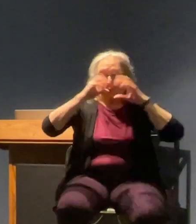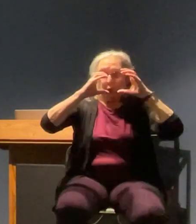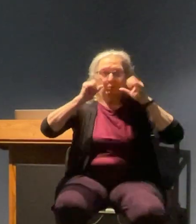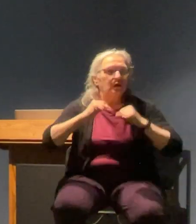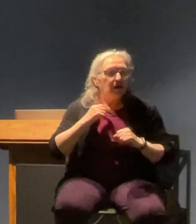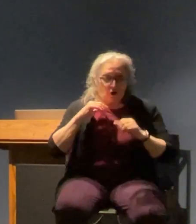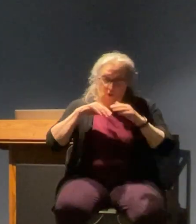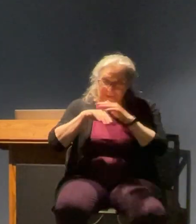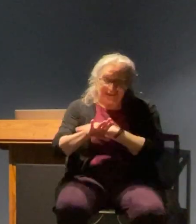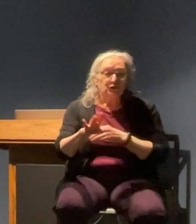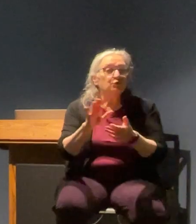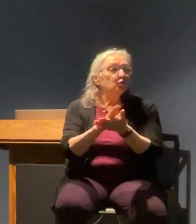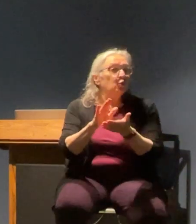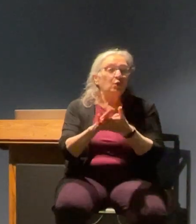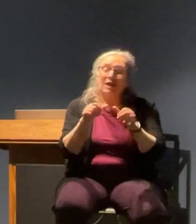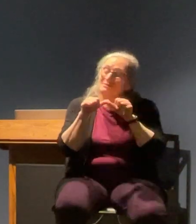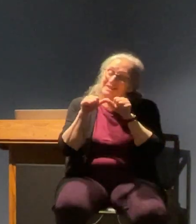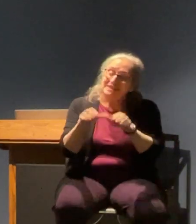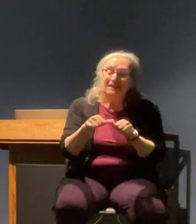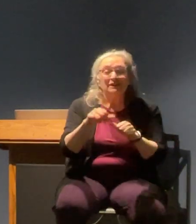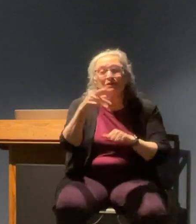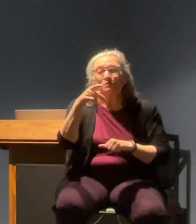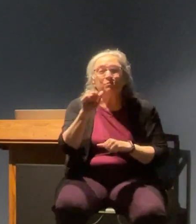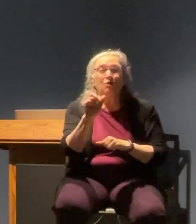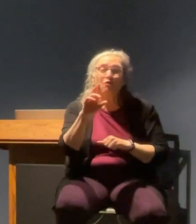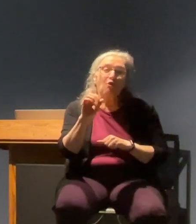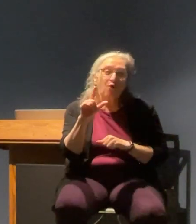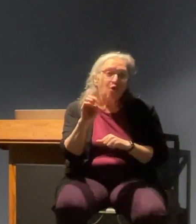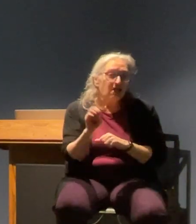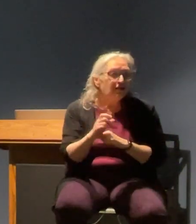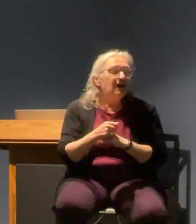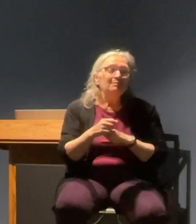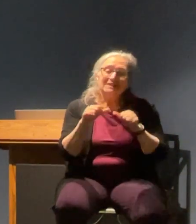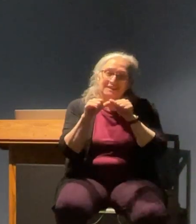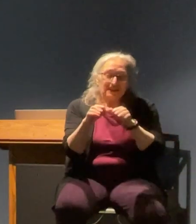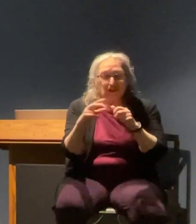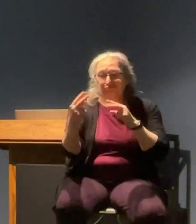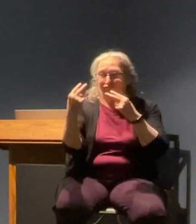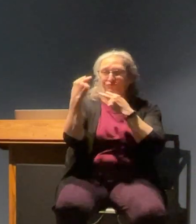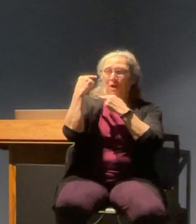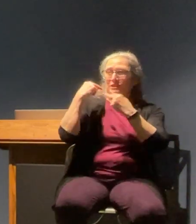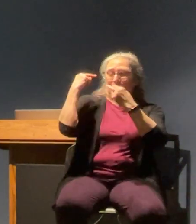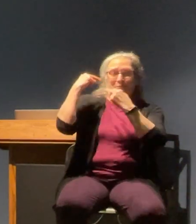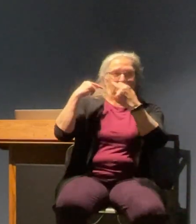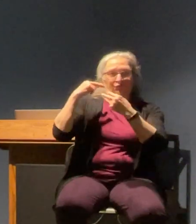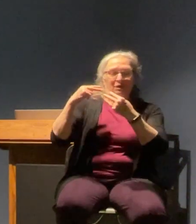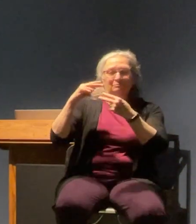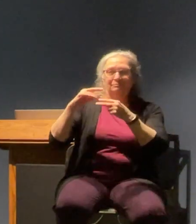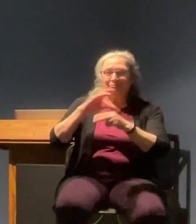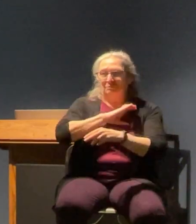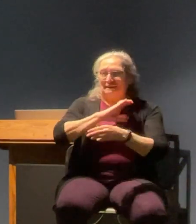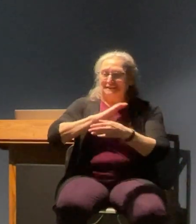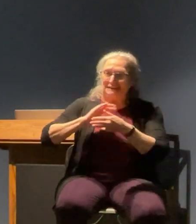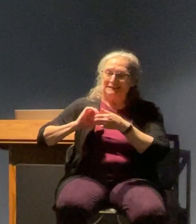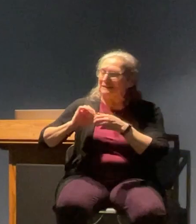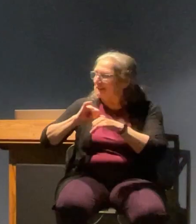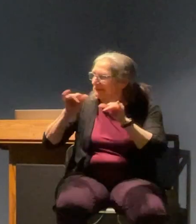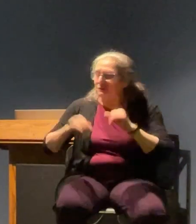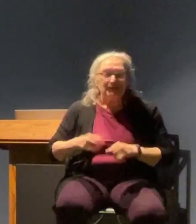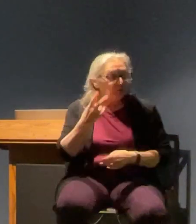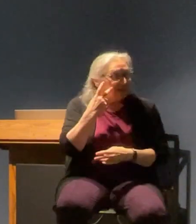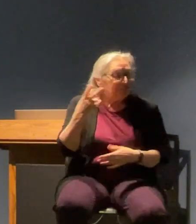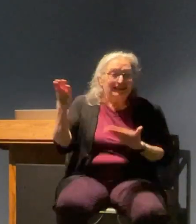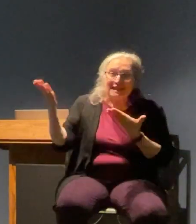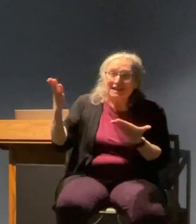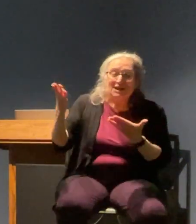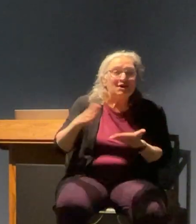school, I'm still on parole, I'm still being policed by the system. But I'm moving through my journey, and here you see me at the new school,